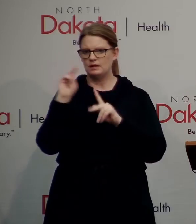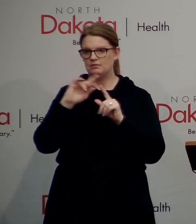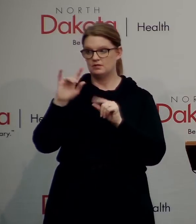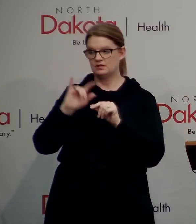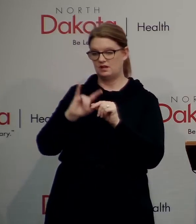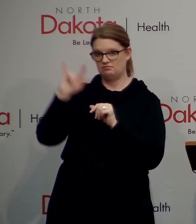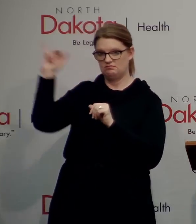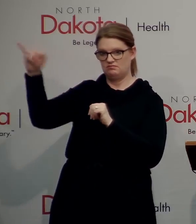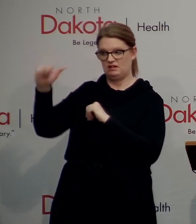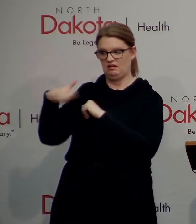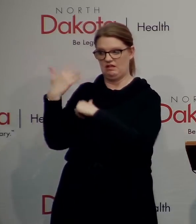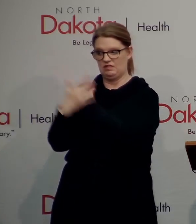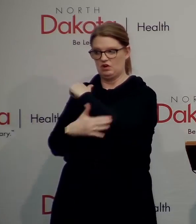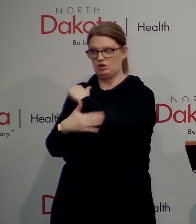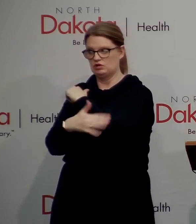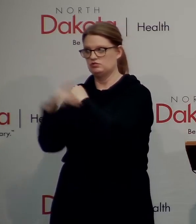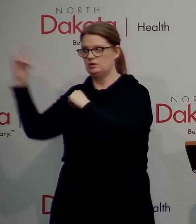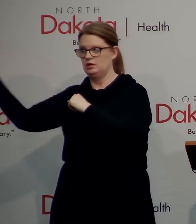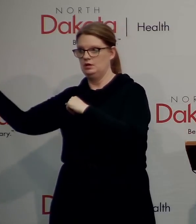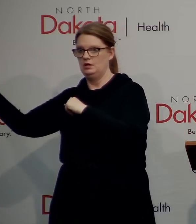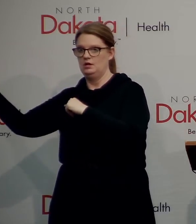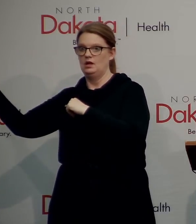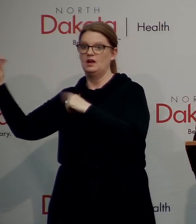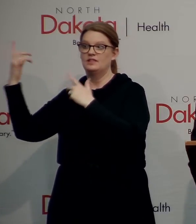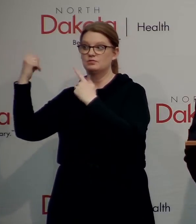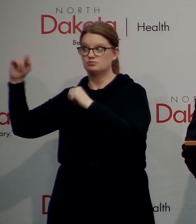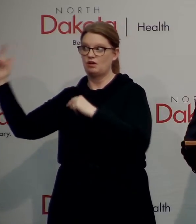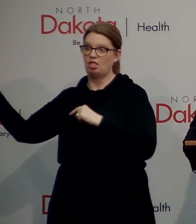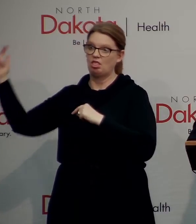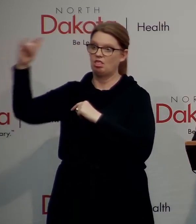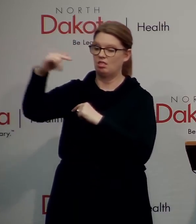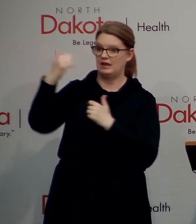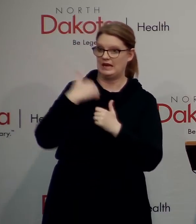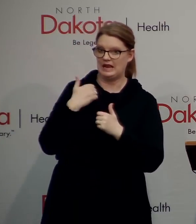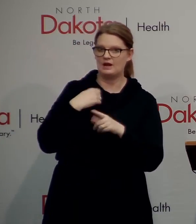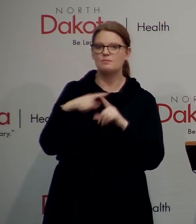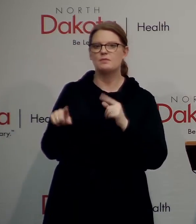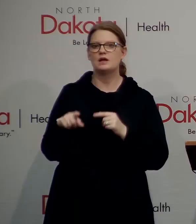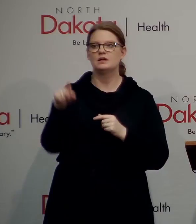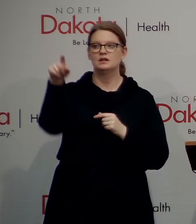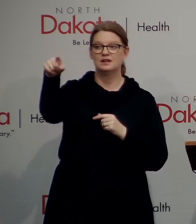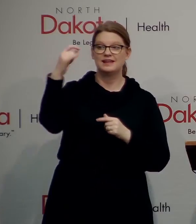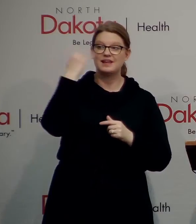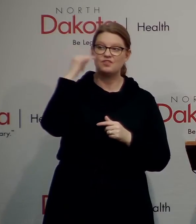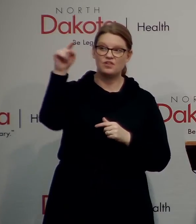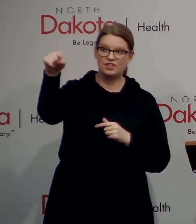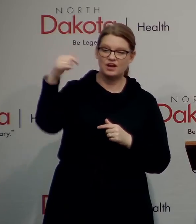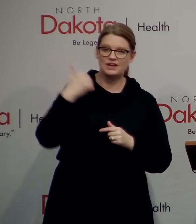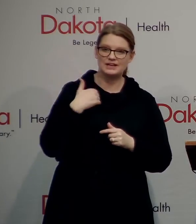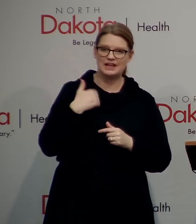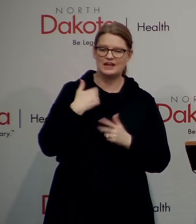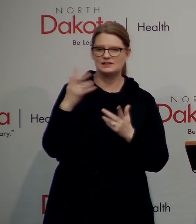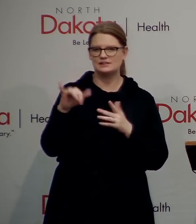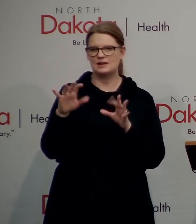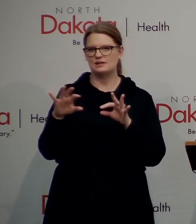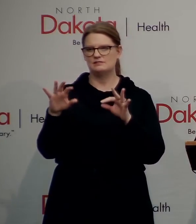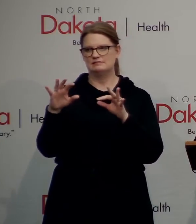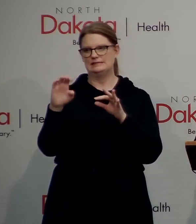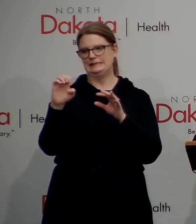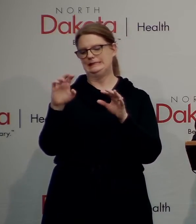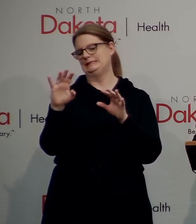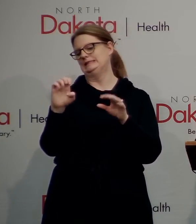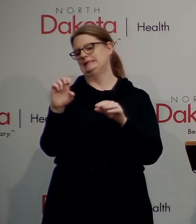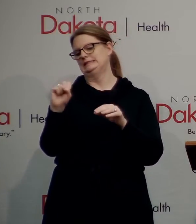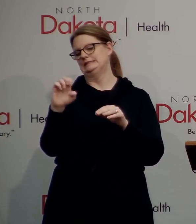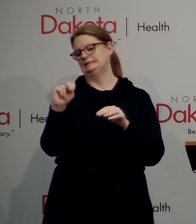to get over. If they're already in Canada and trying to get over, is that considered essential travel or no? The question was, if